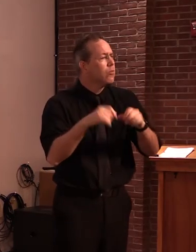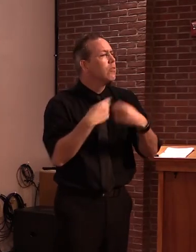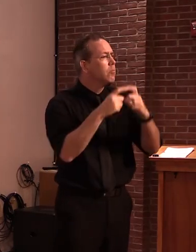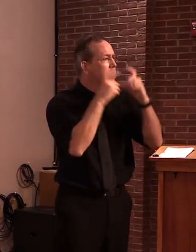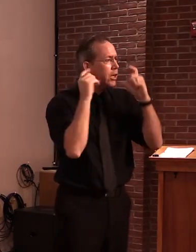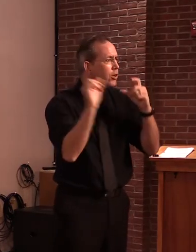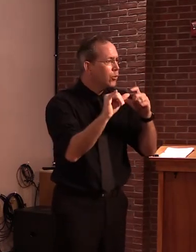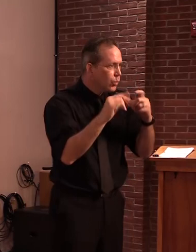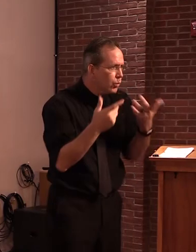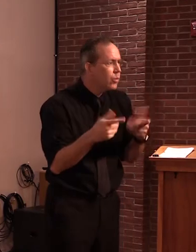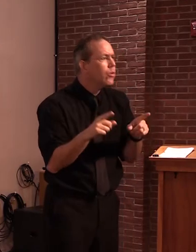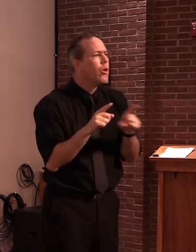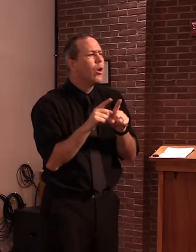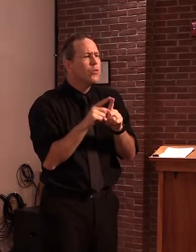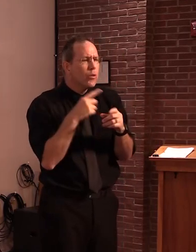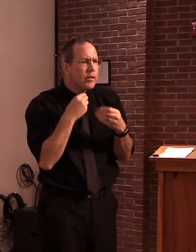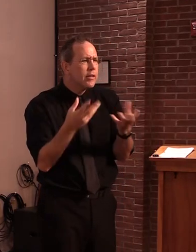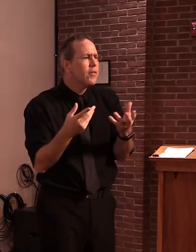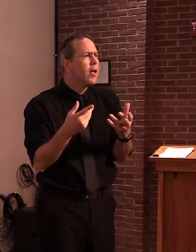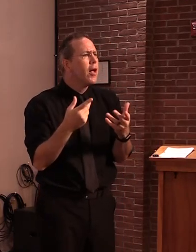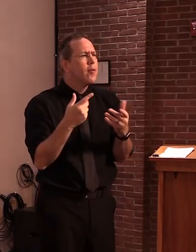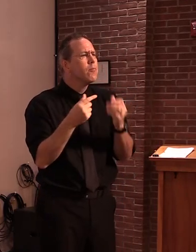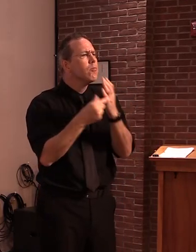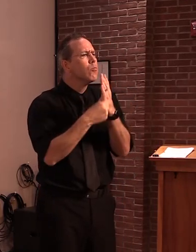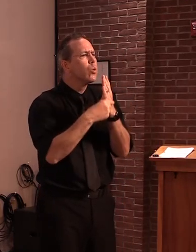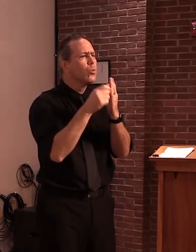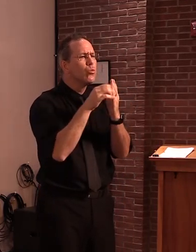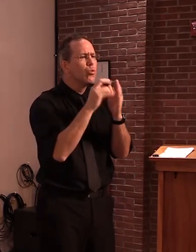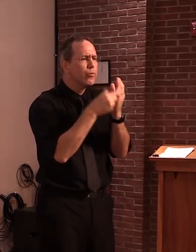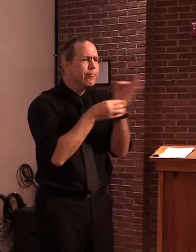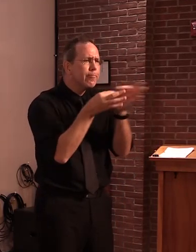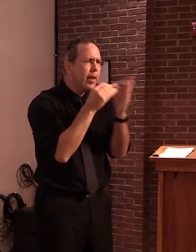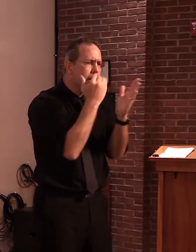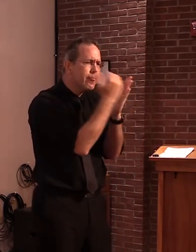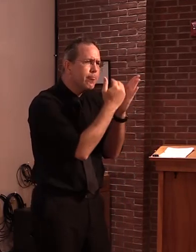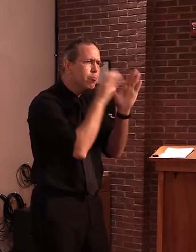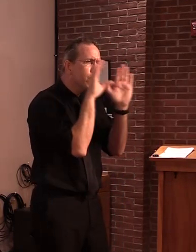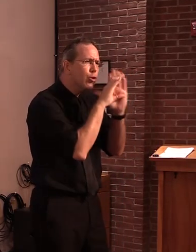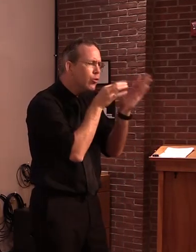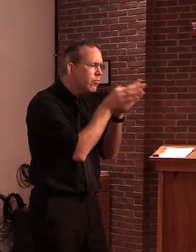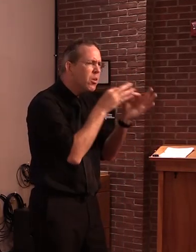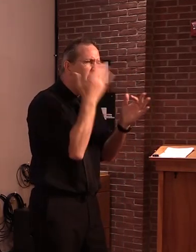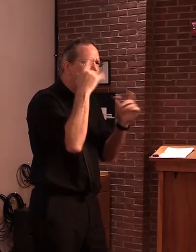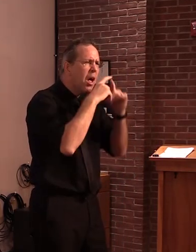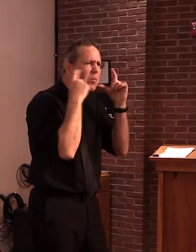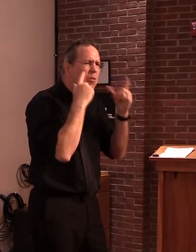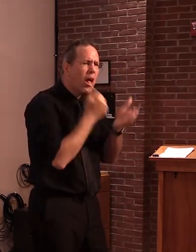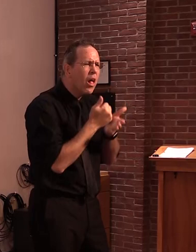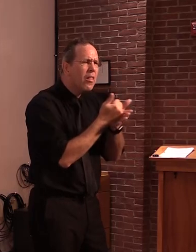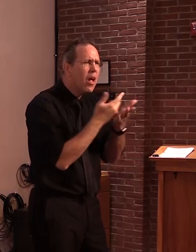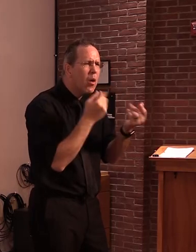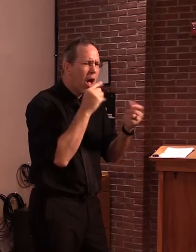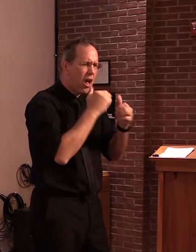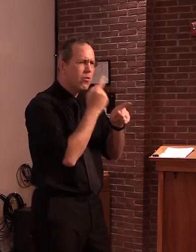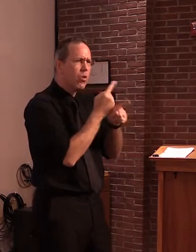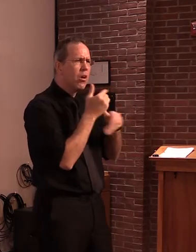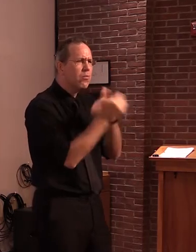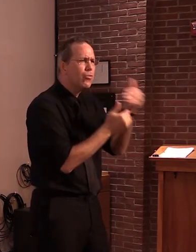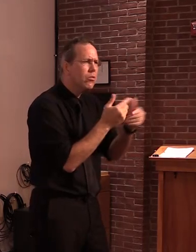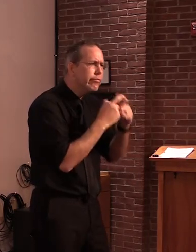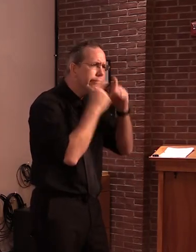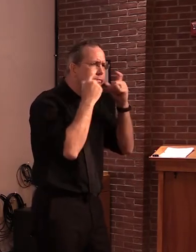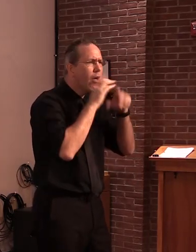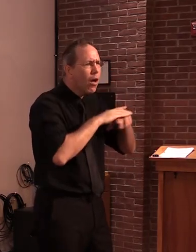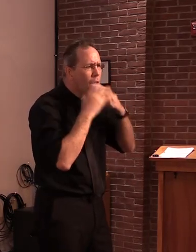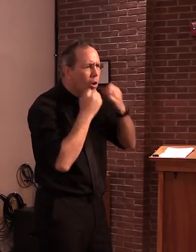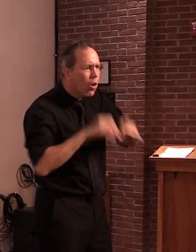when to wear a mask, when not to wear a mask, why it's important to wear a mask, why it should be important to you to wear a